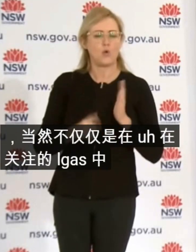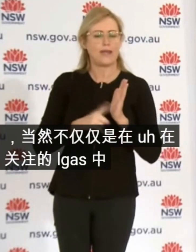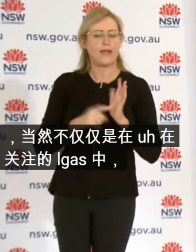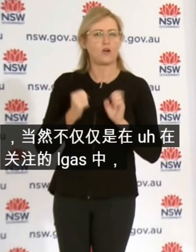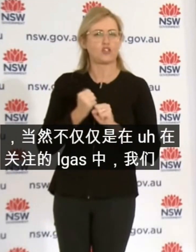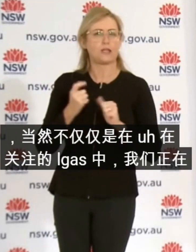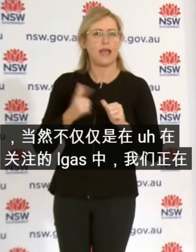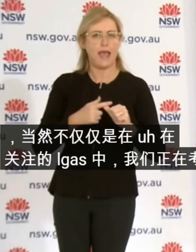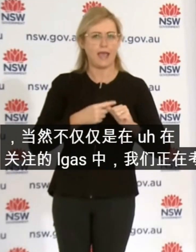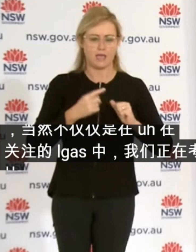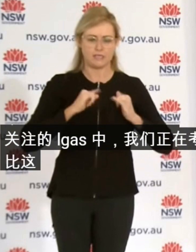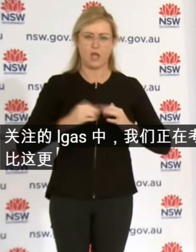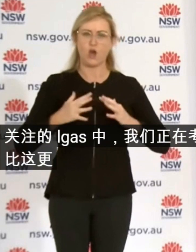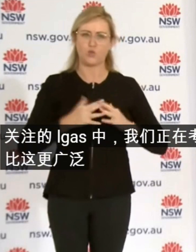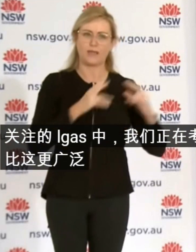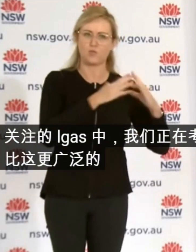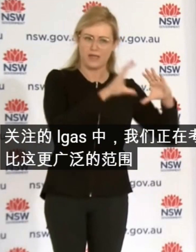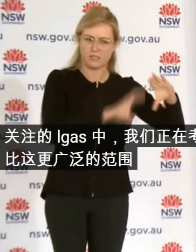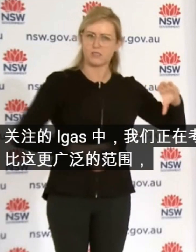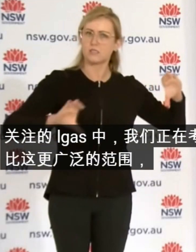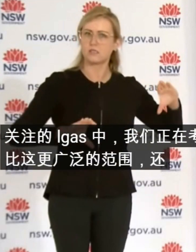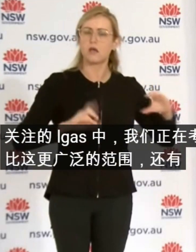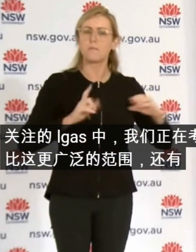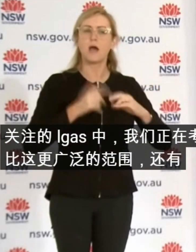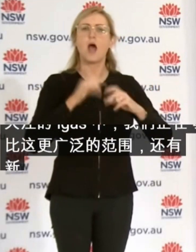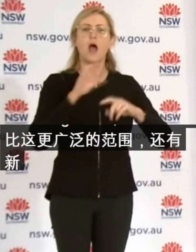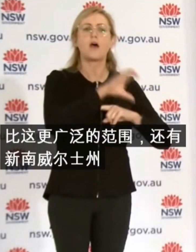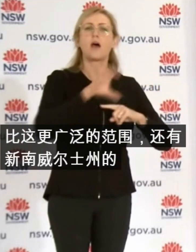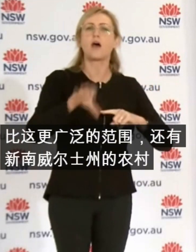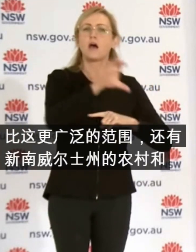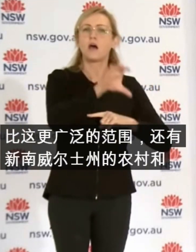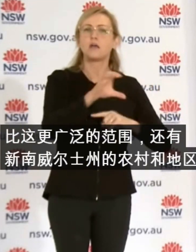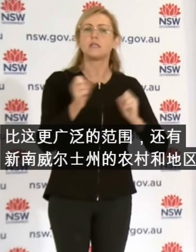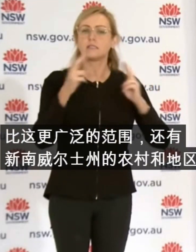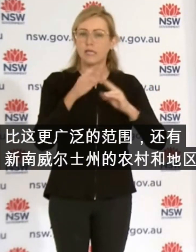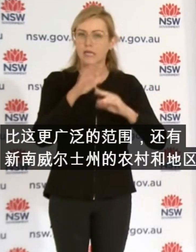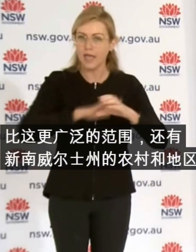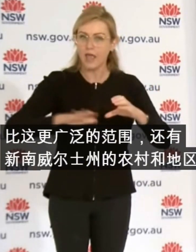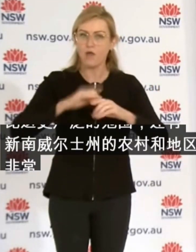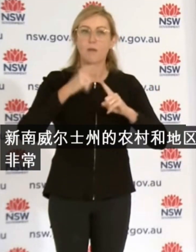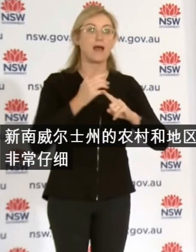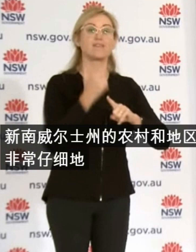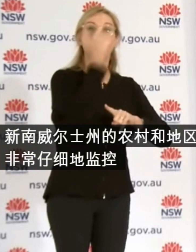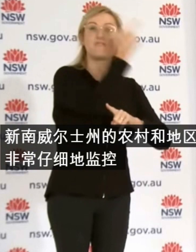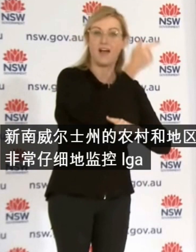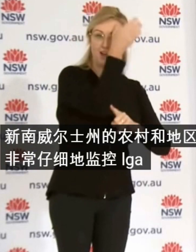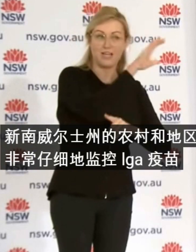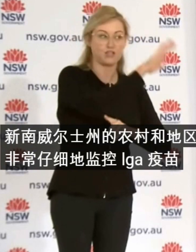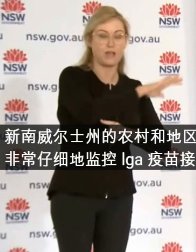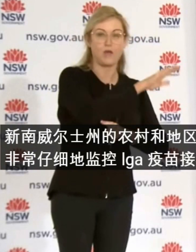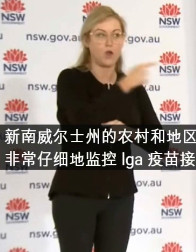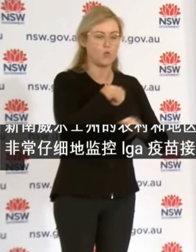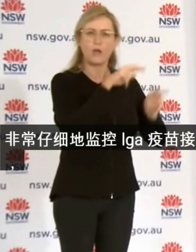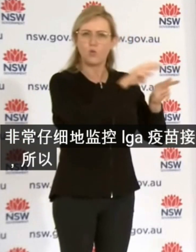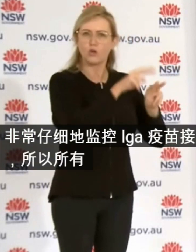LGAs of concern. We're looking more broadly than that, and also to rural and regional New South Wales, where we monitor the LGA